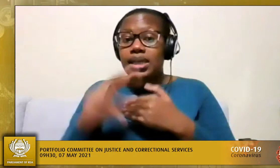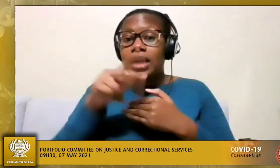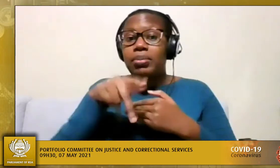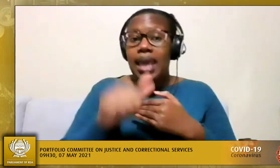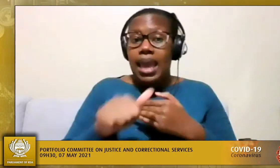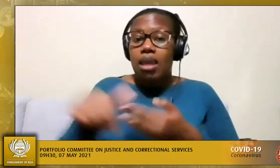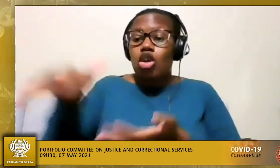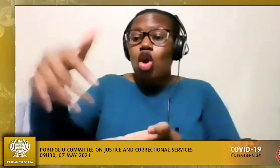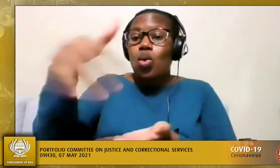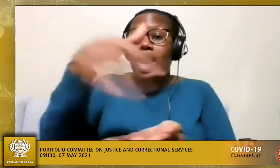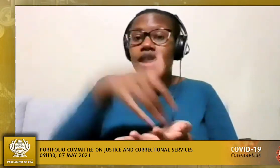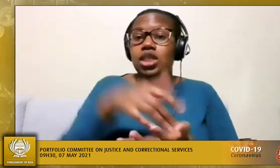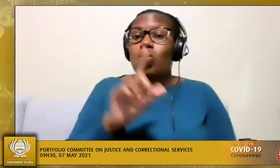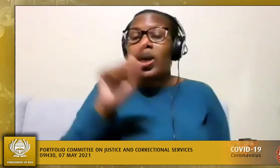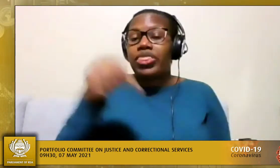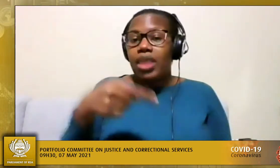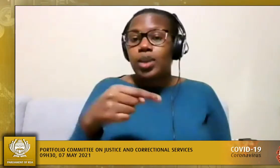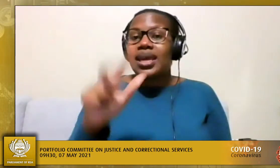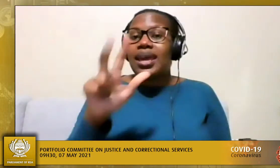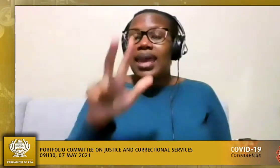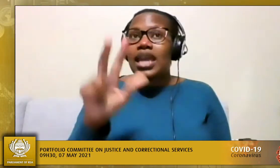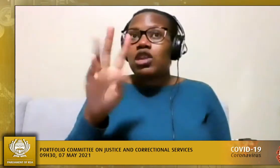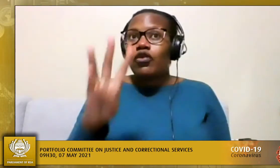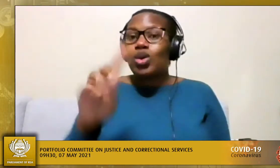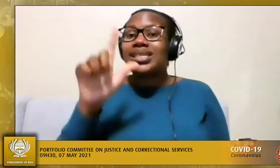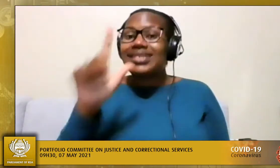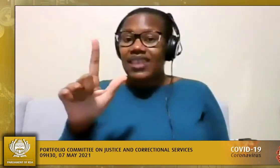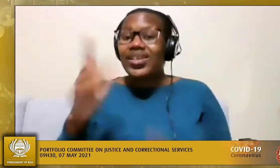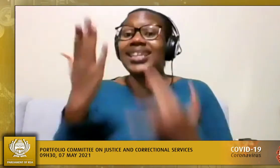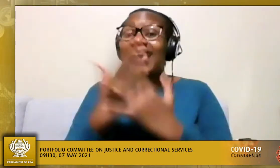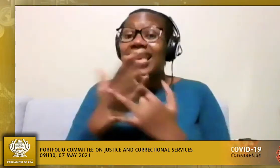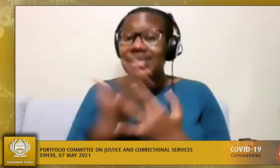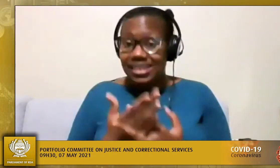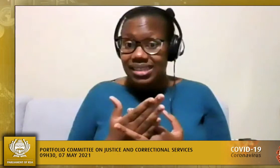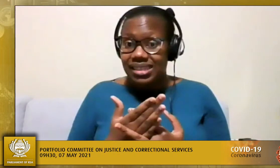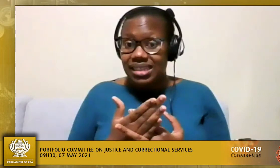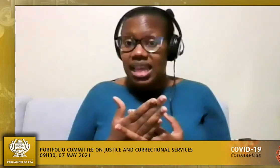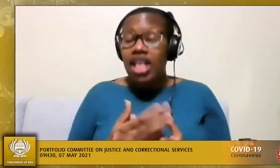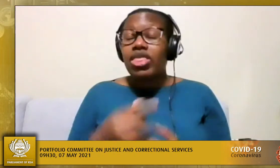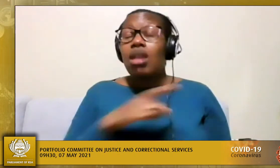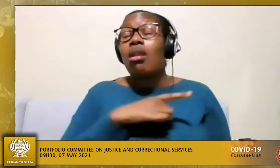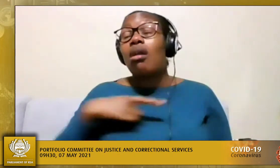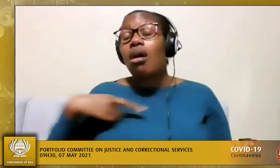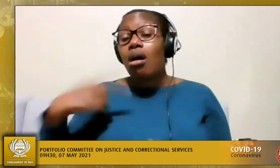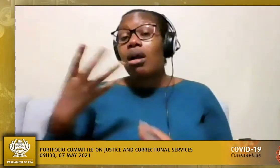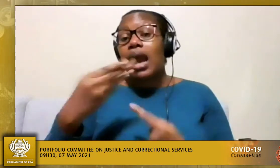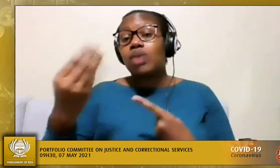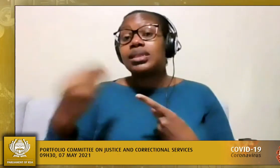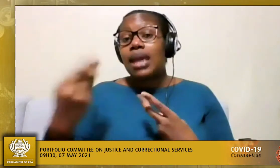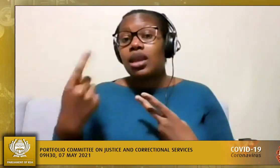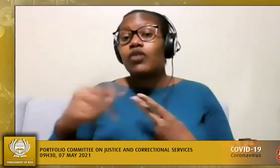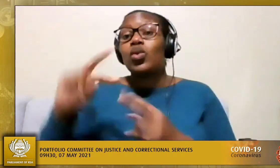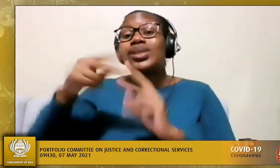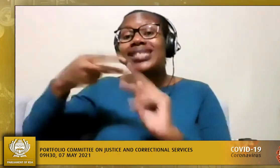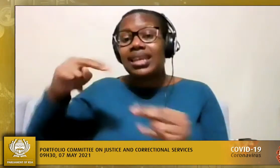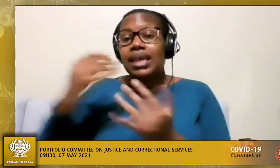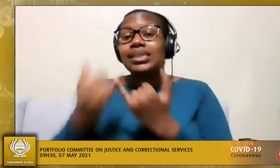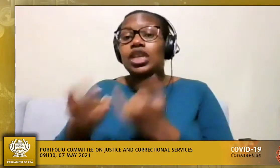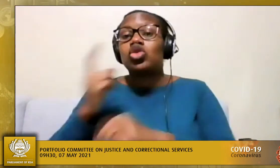collated 1847 cases that are long outstanding on a DNA sexual